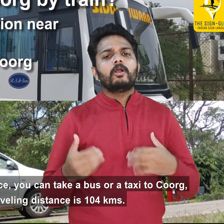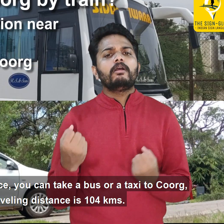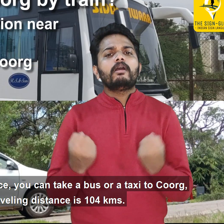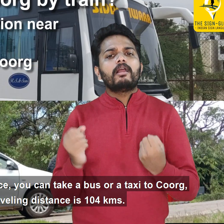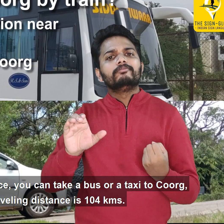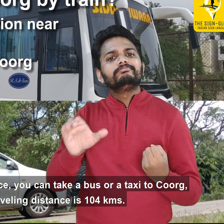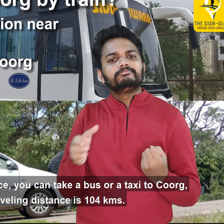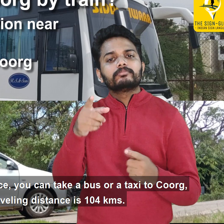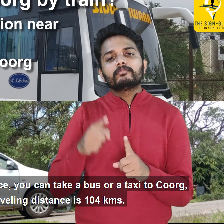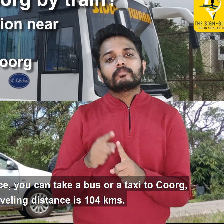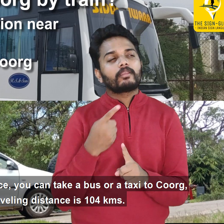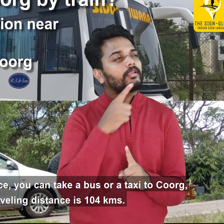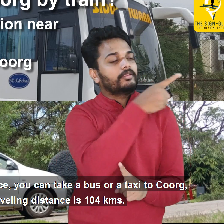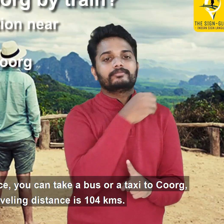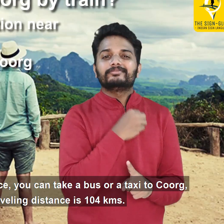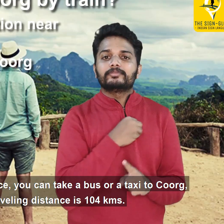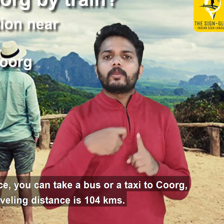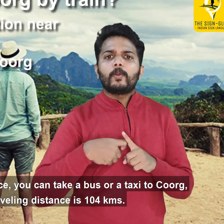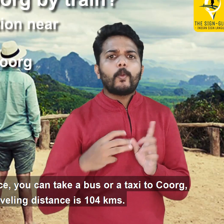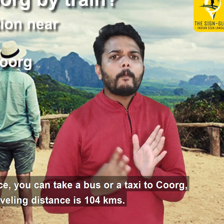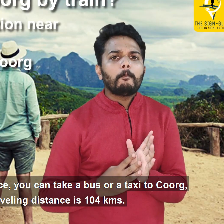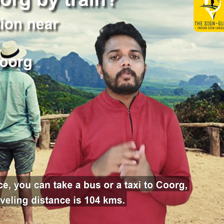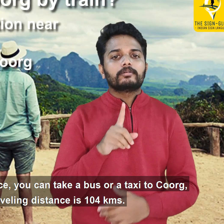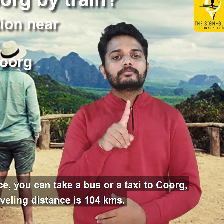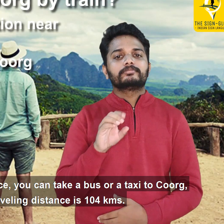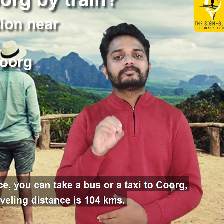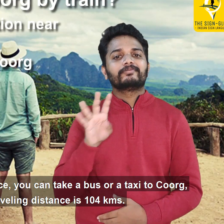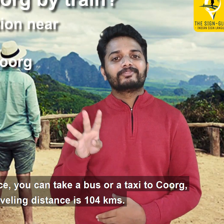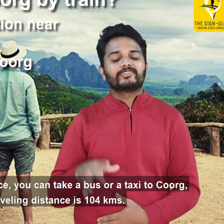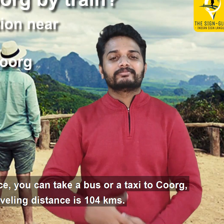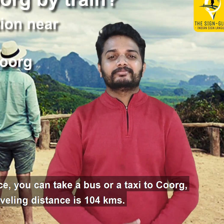a bus or a taxi to Korg, and the travelling distance is 104 km.